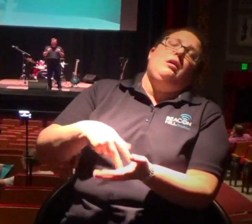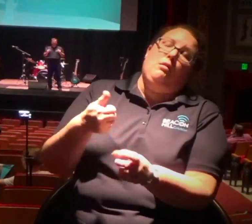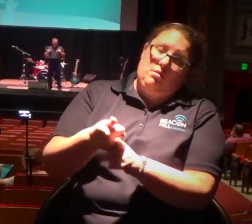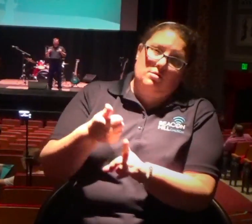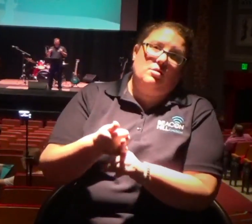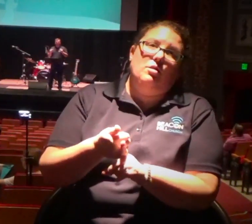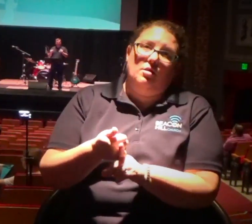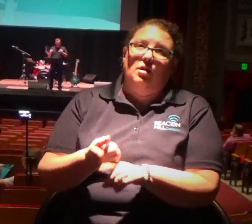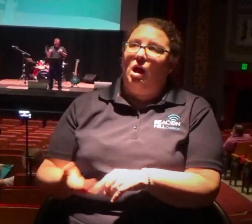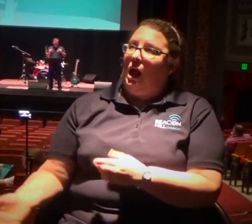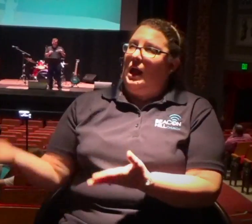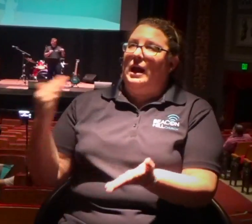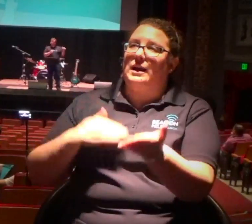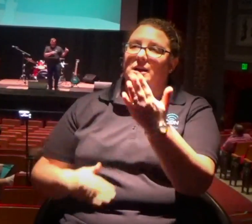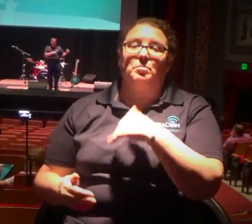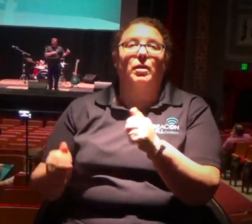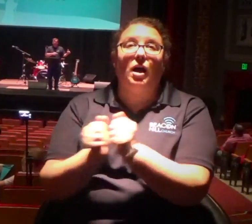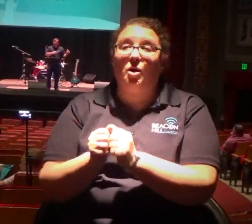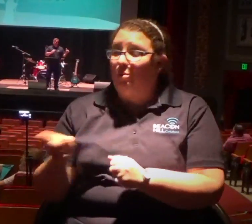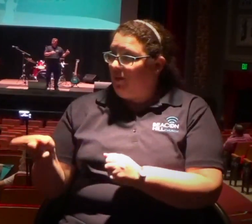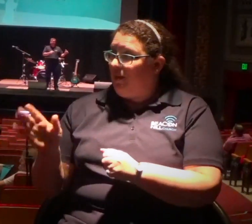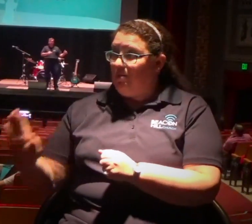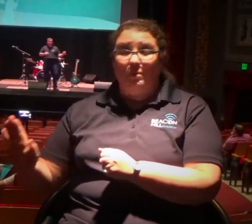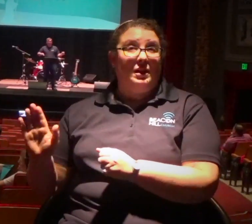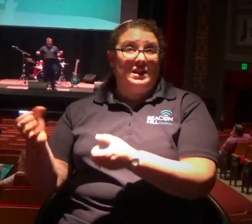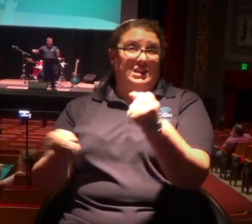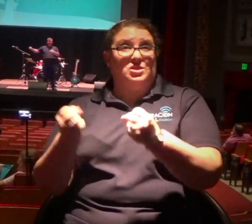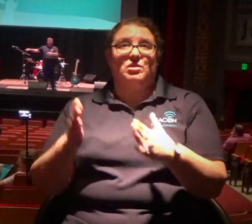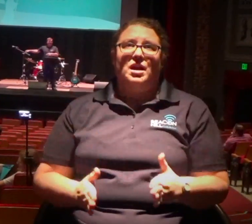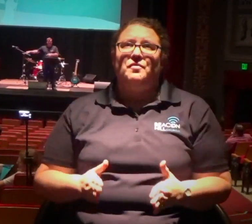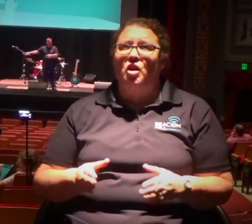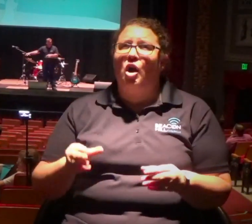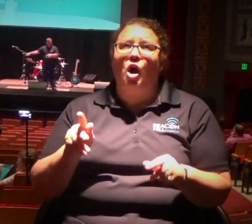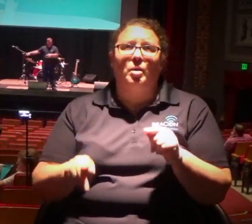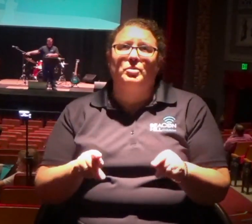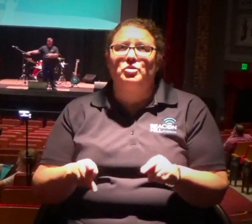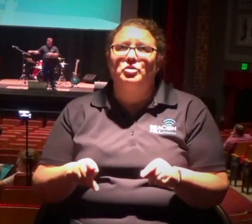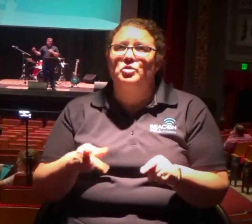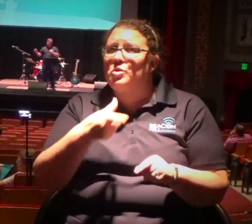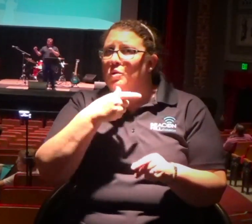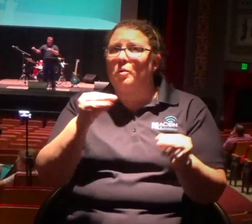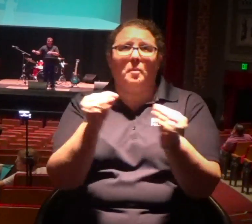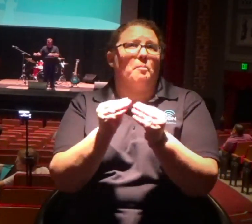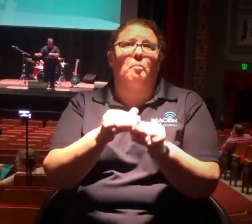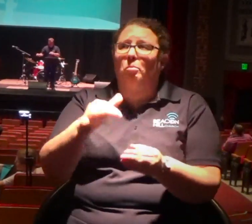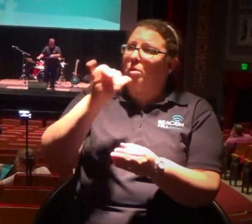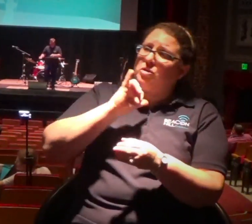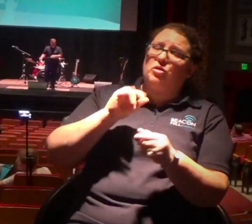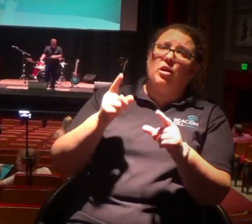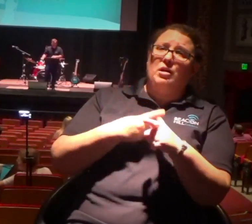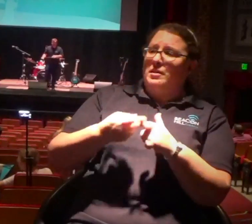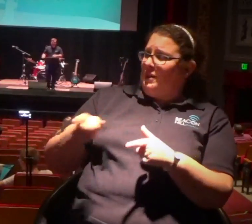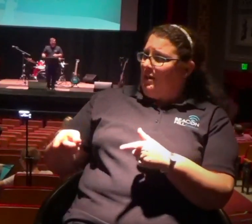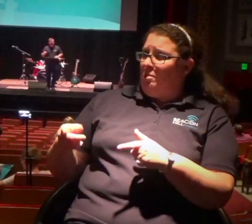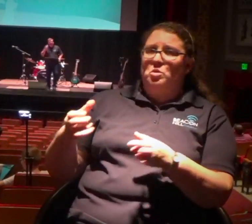brought with him as his driver someone who was drunker than him, who drove him to church. And